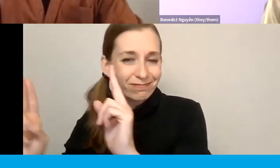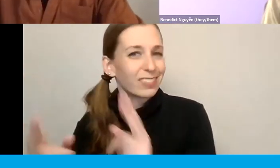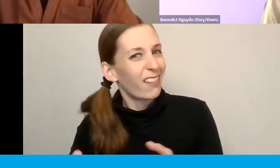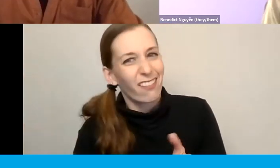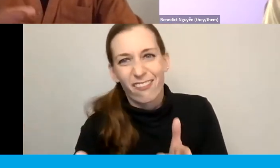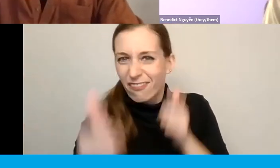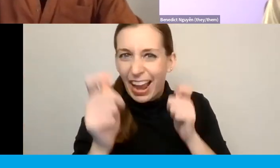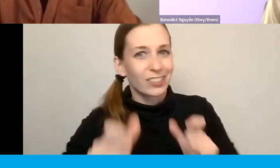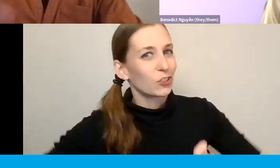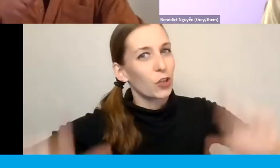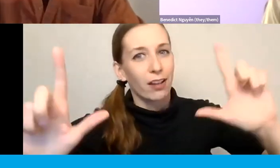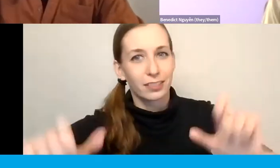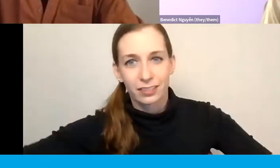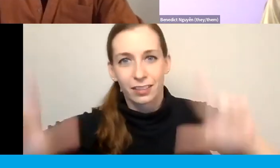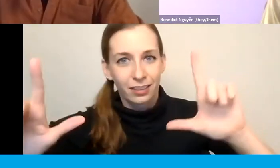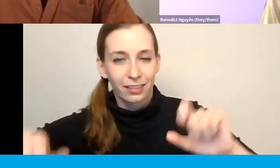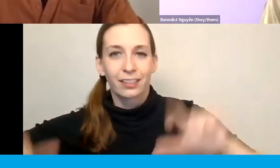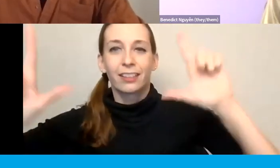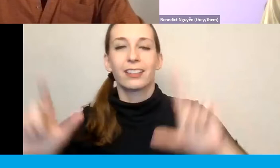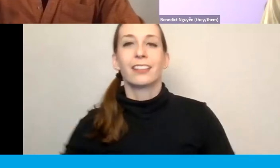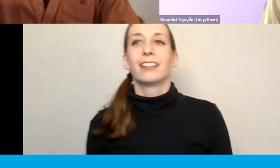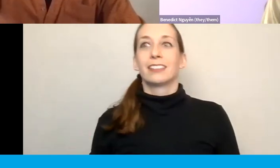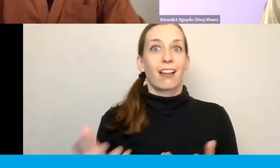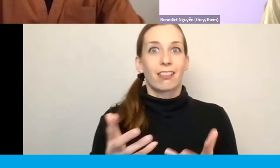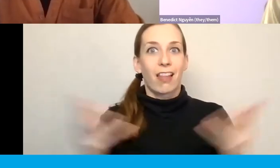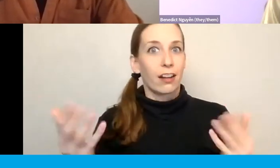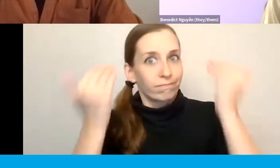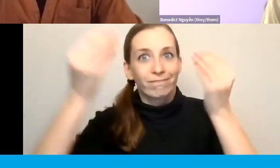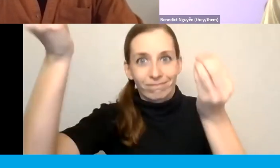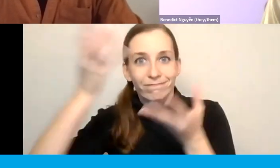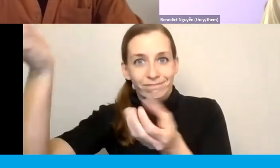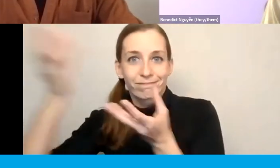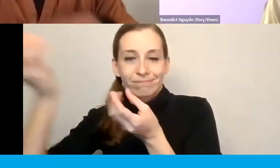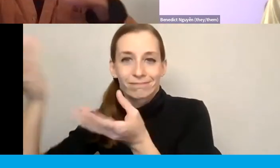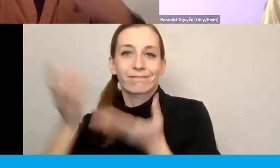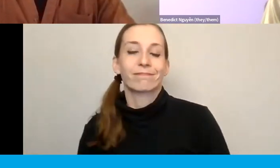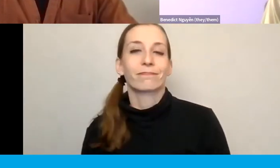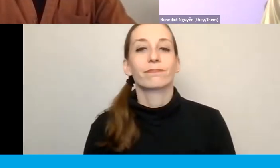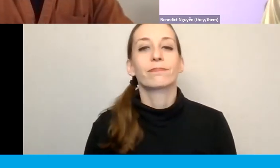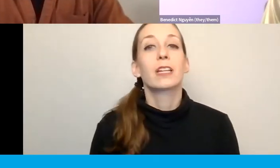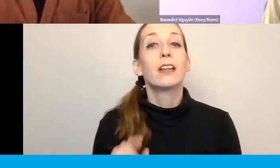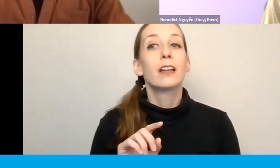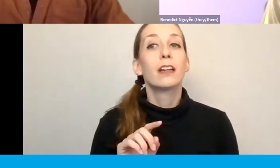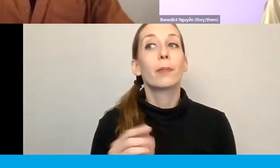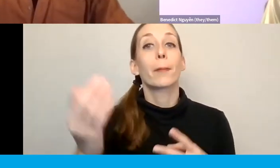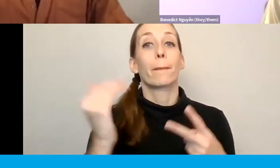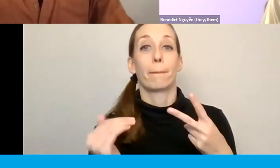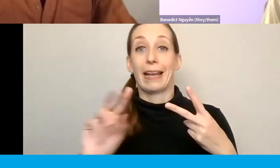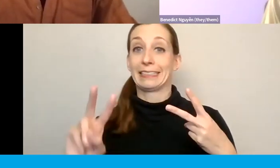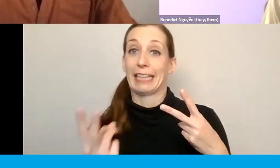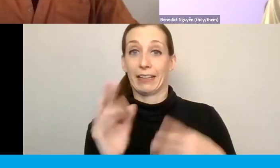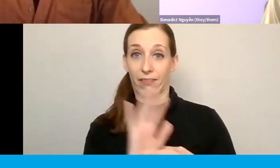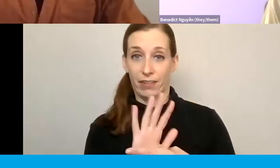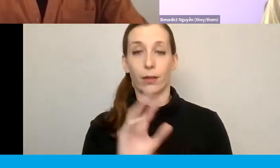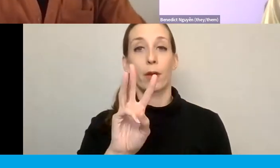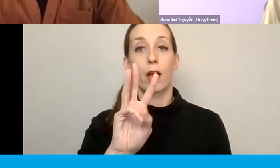they're moving really fast. It's sort of a collage of a lot of information I was collecting at the time. Whereas Williamson, which is something that I made for